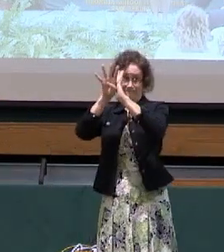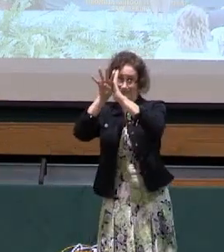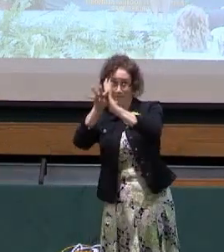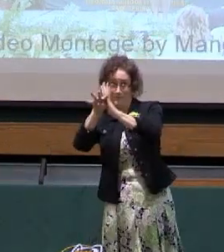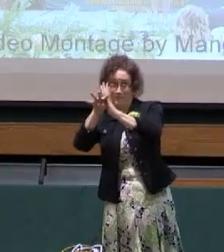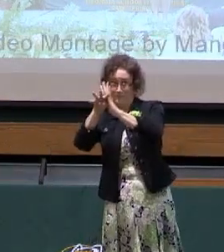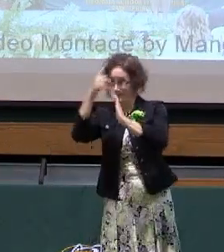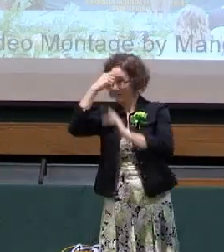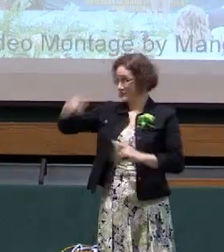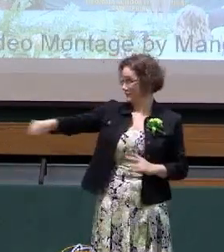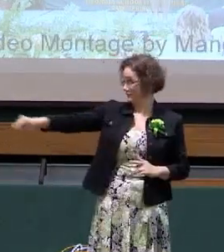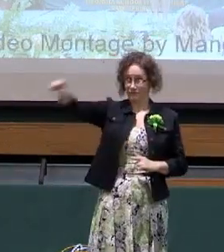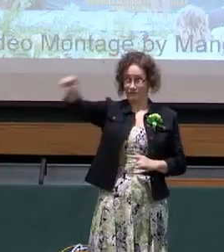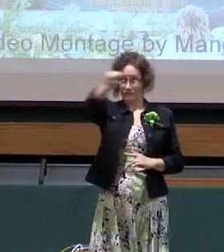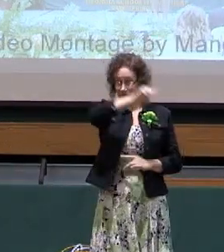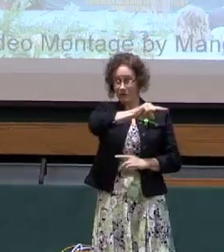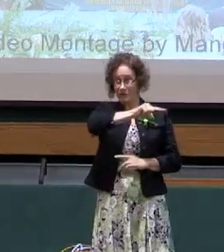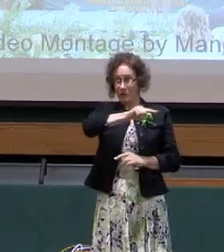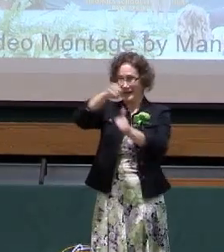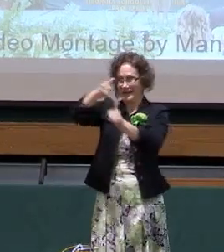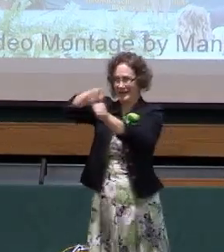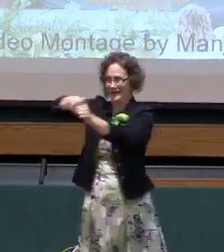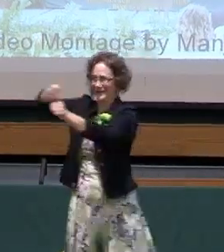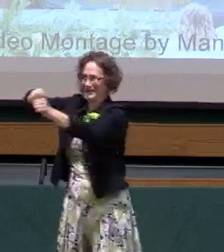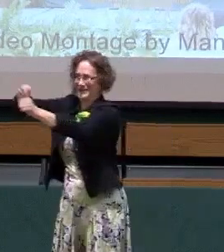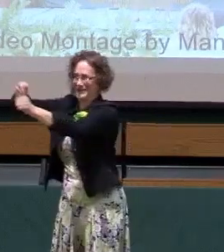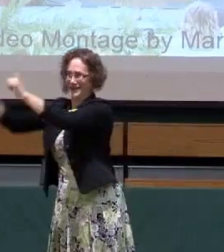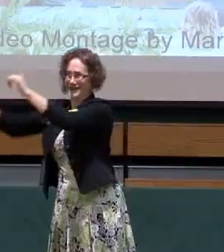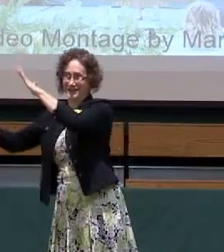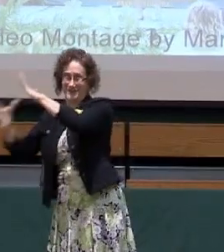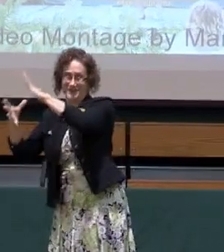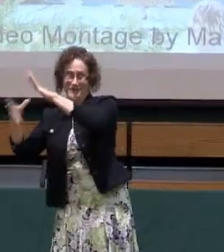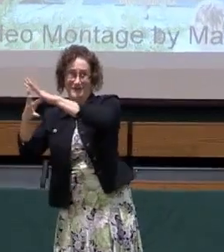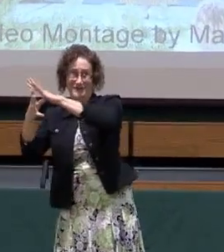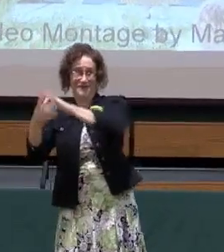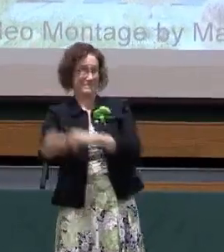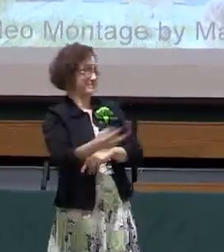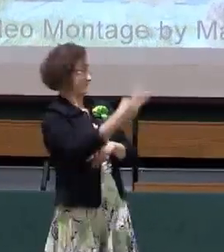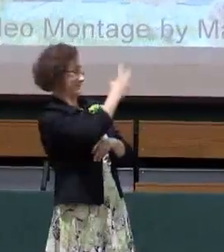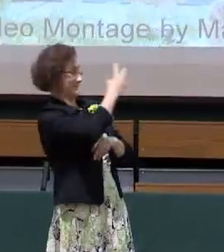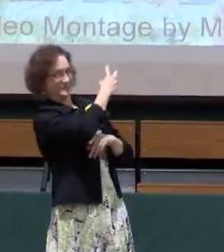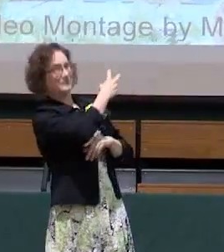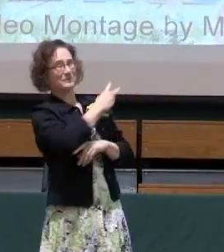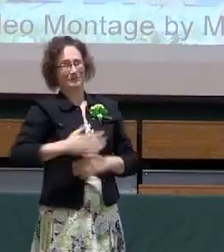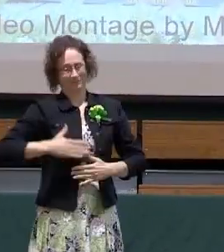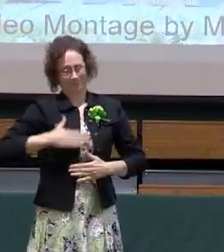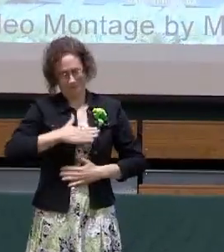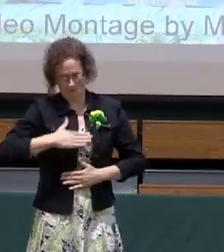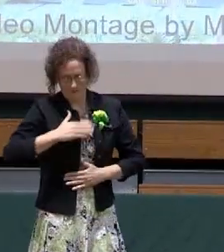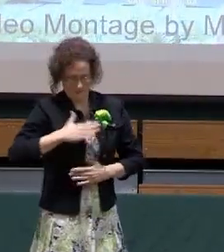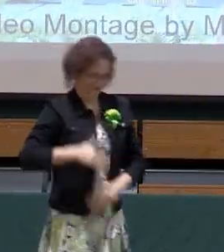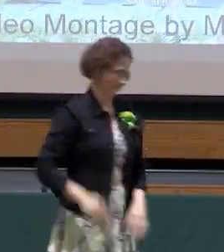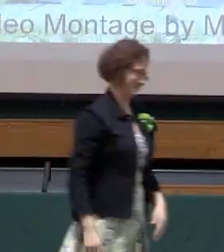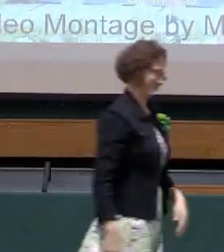We now have a special video for all of you featuring each of our graduating seniors. So please enjoy.